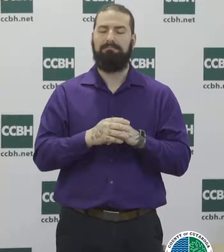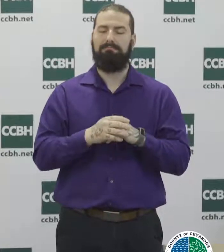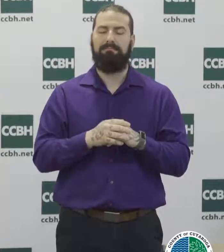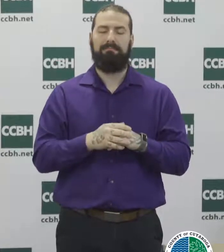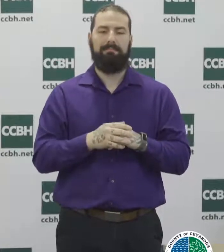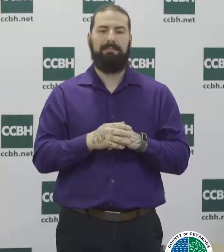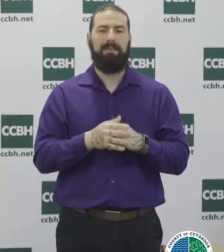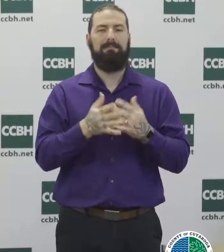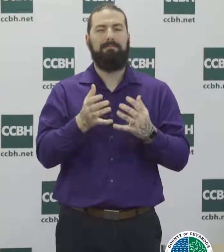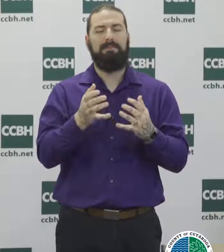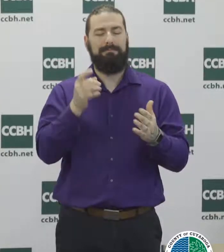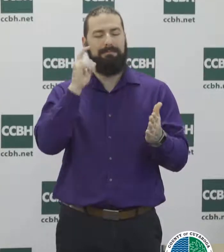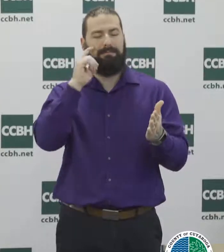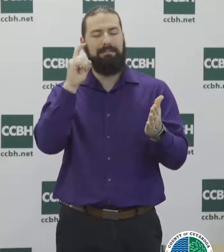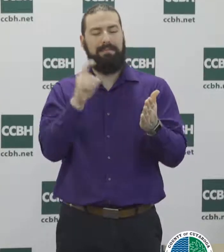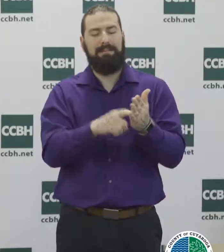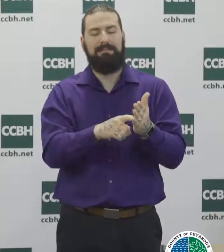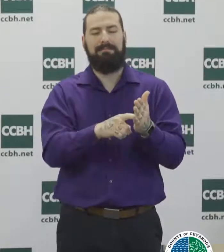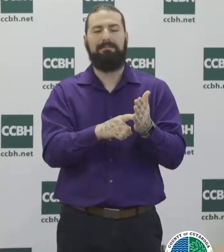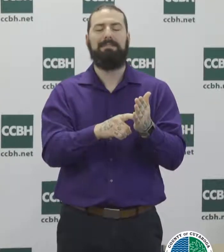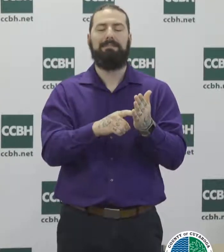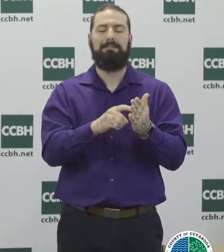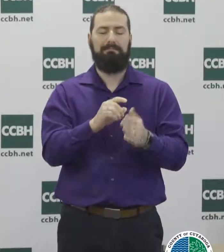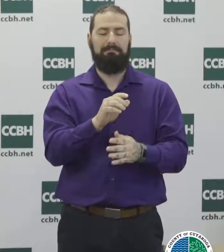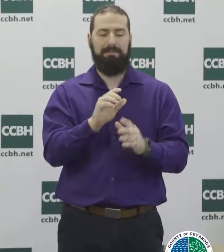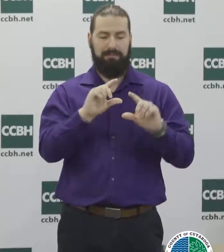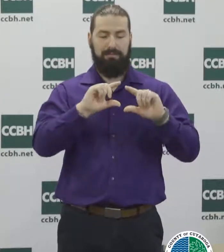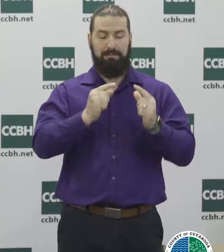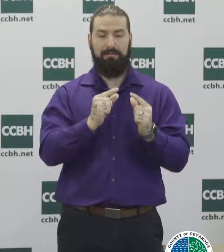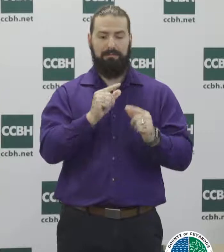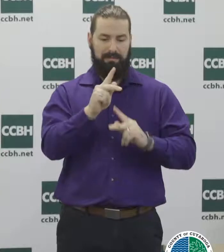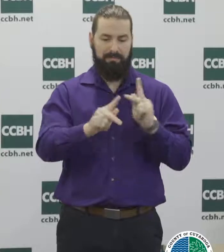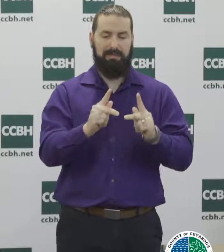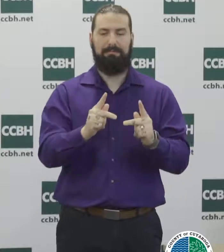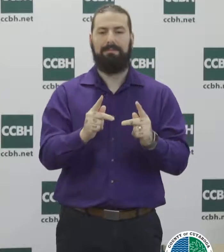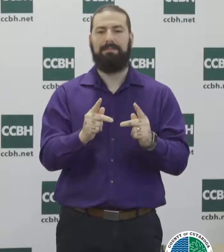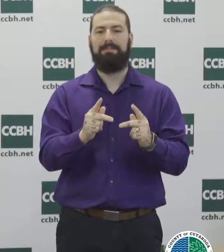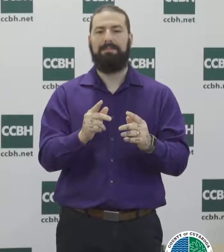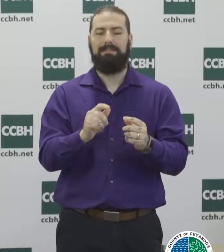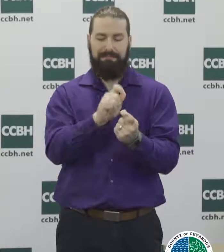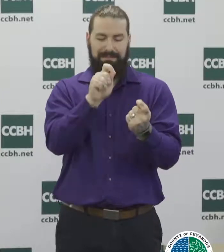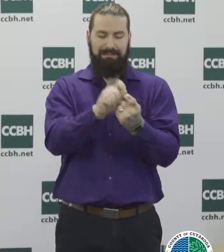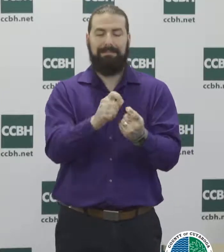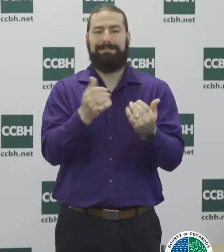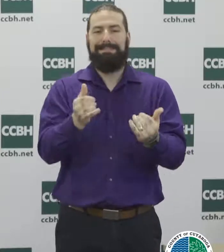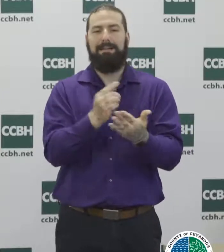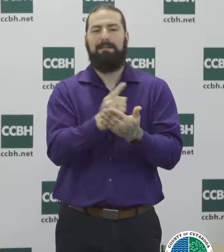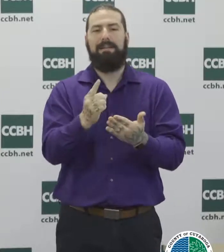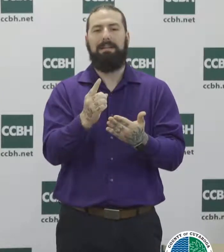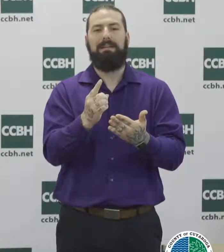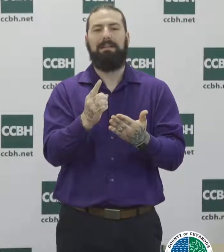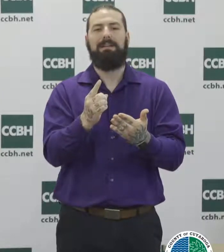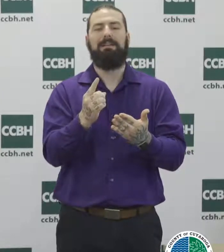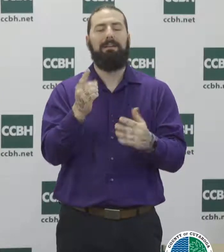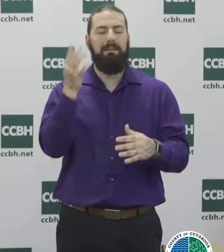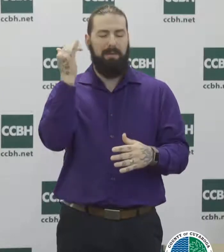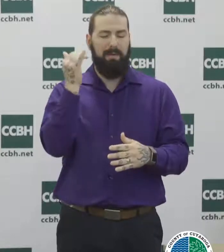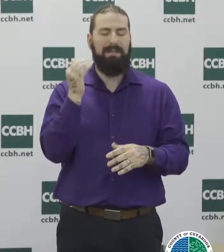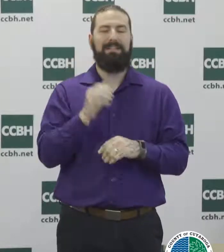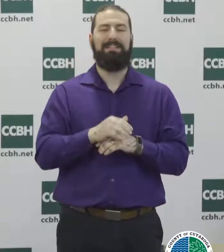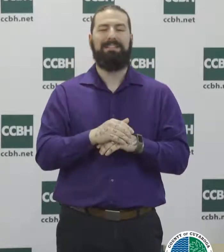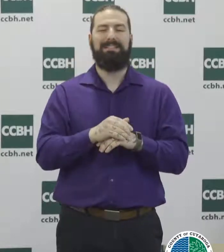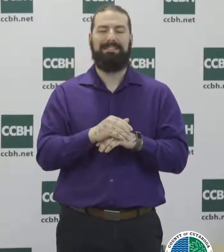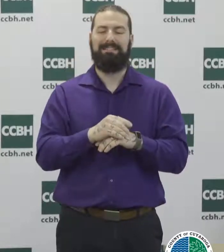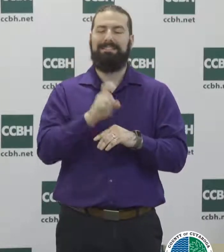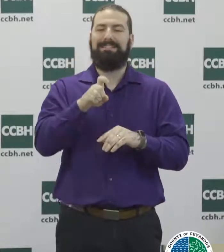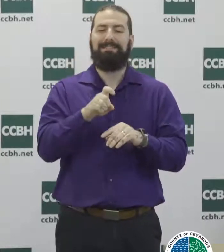But I wanted to recognize them publicly because particularly this week, this calls out for all of us to do something different in